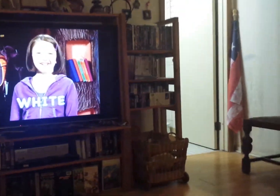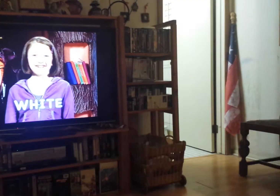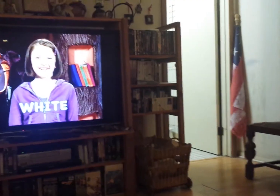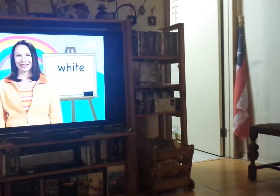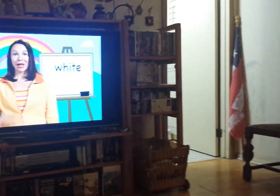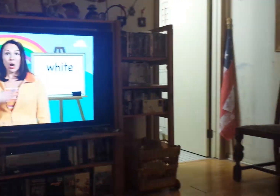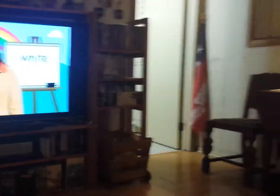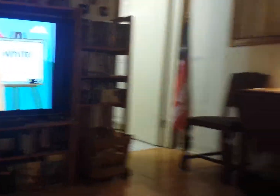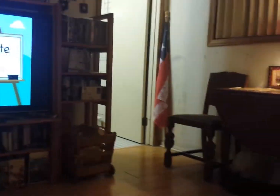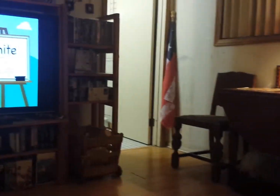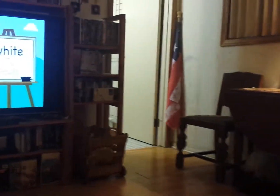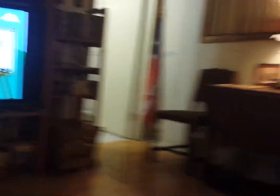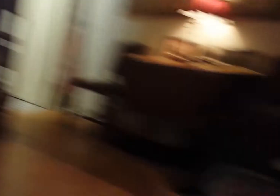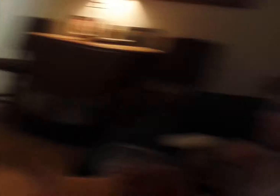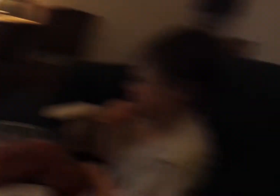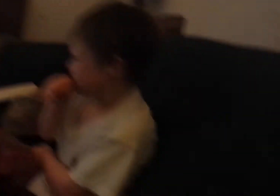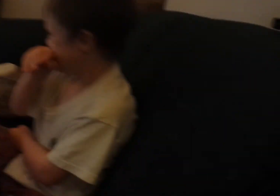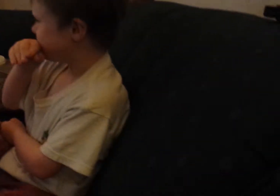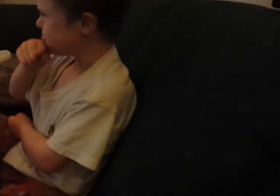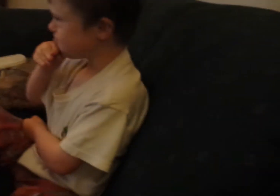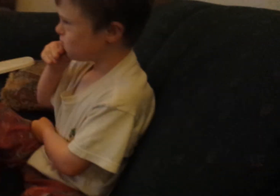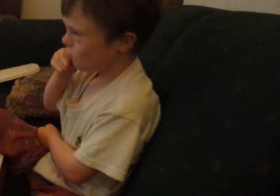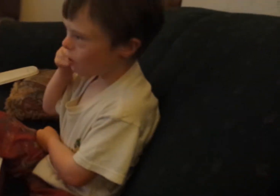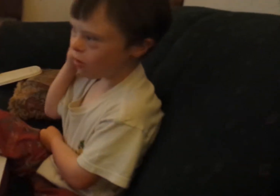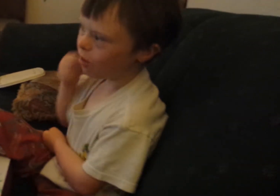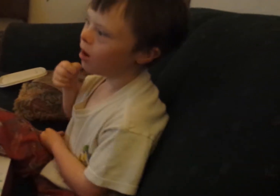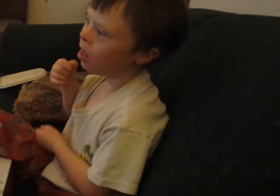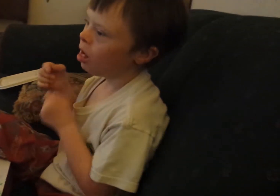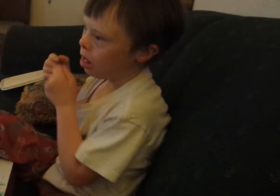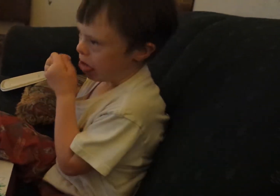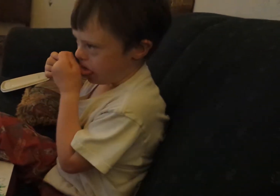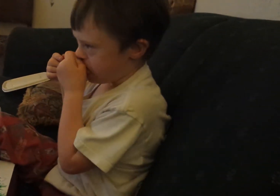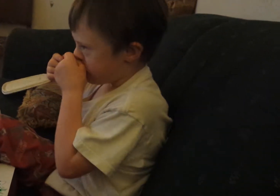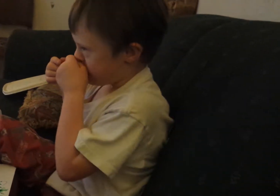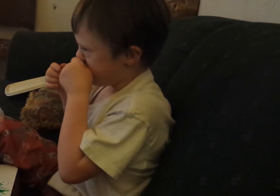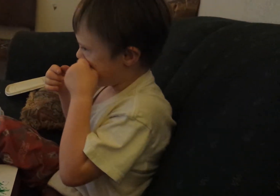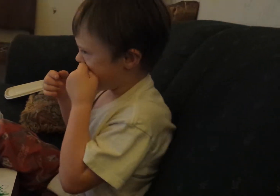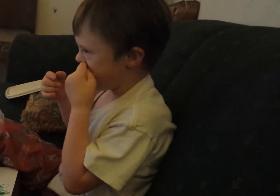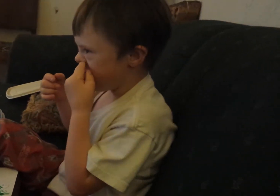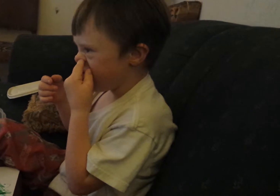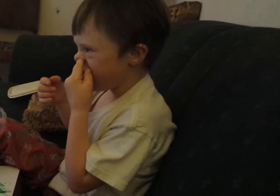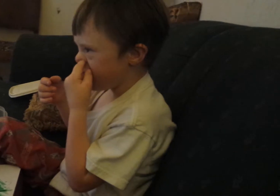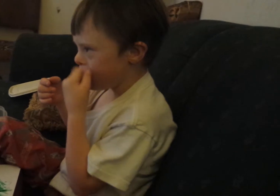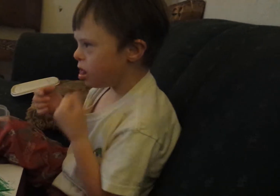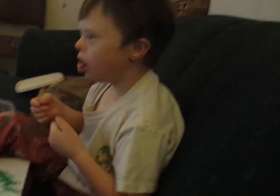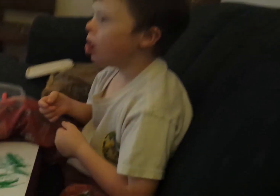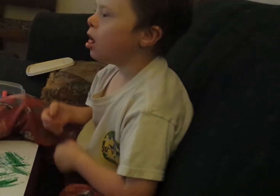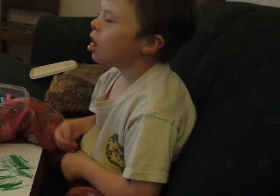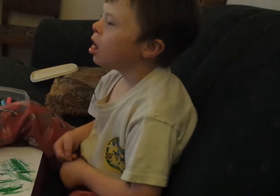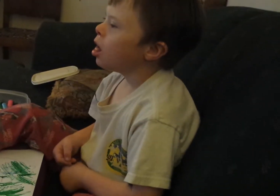Can you put a white shirt?